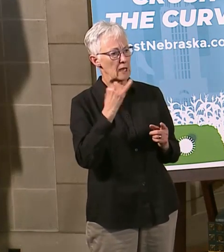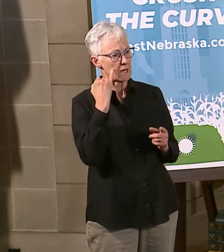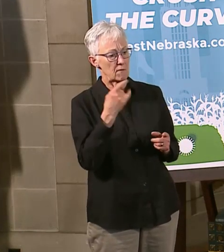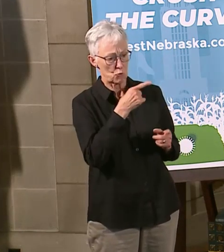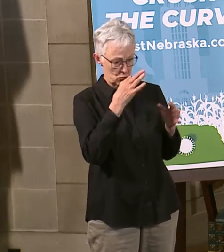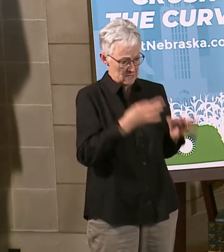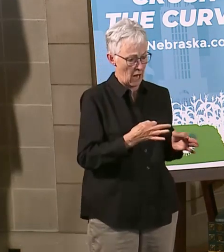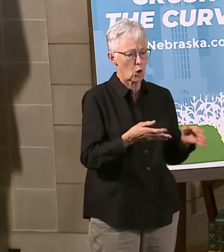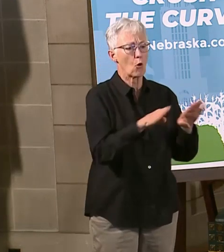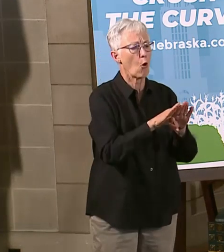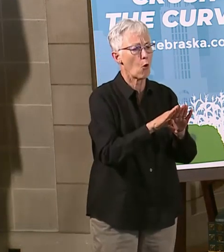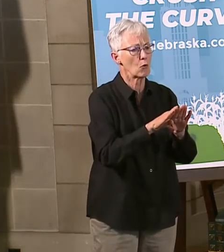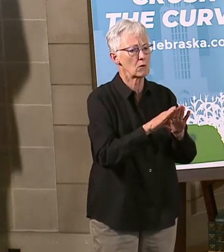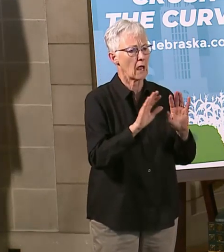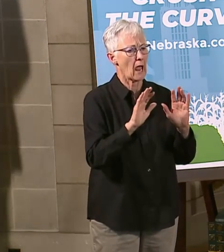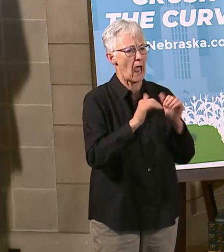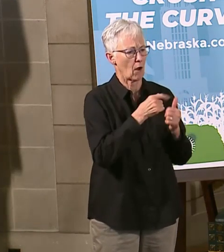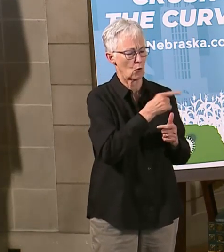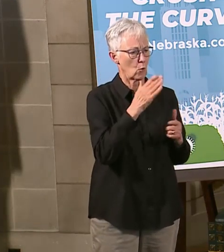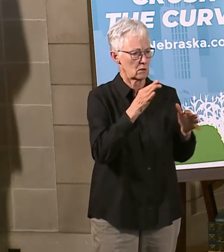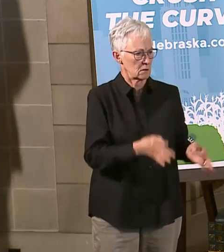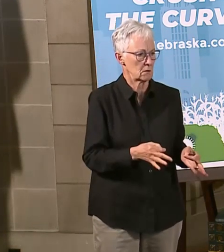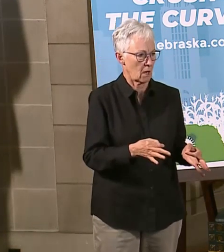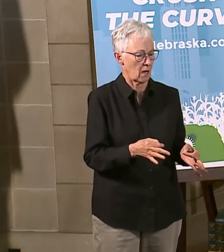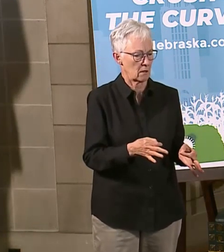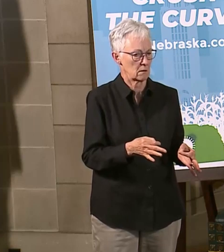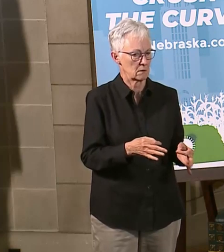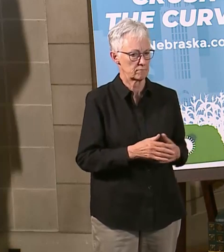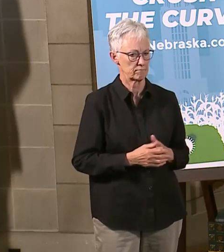don't foresee a scenario where I would tell them to close.